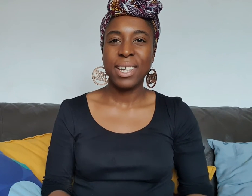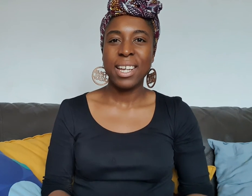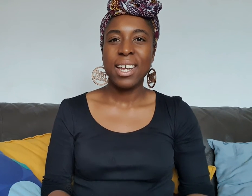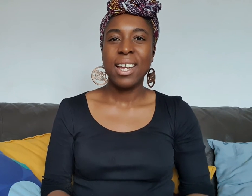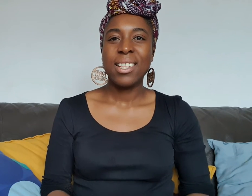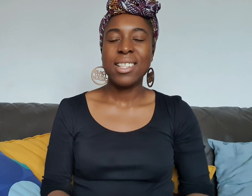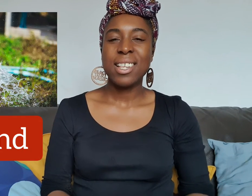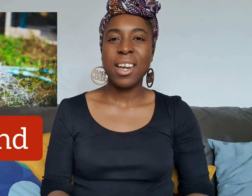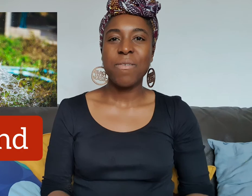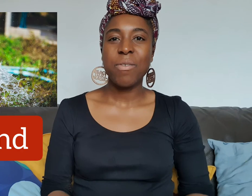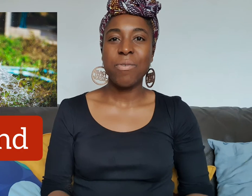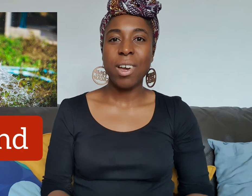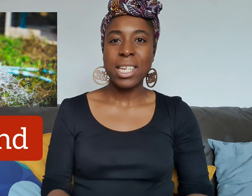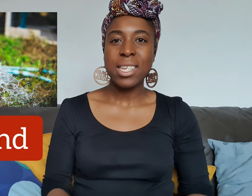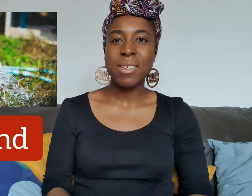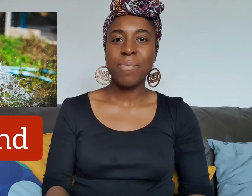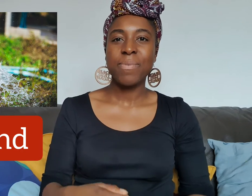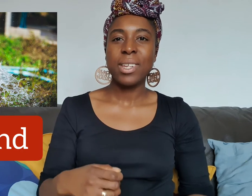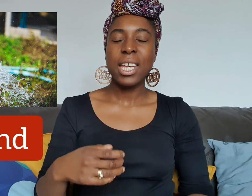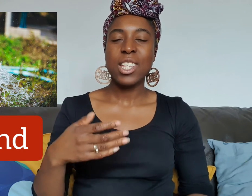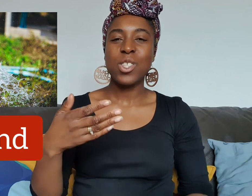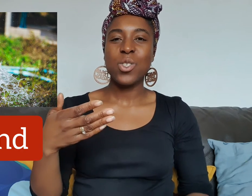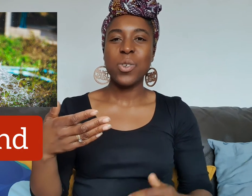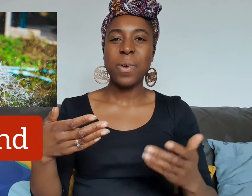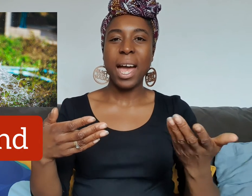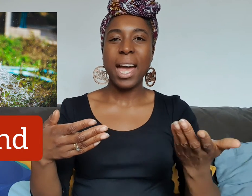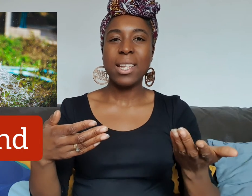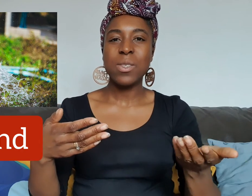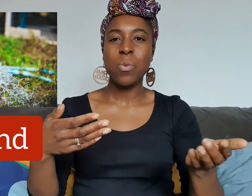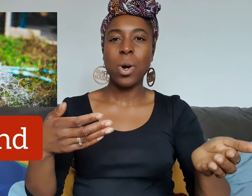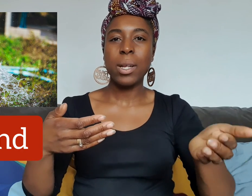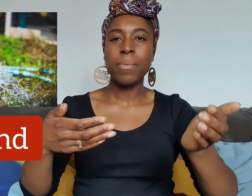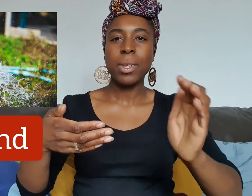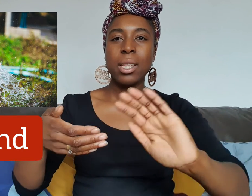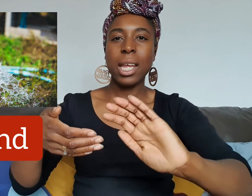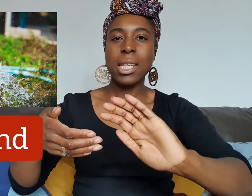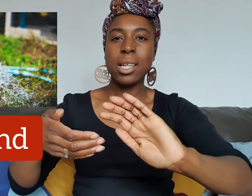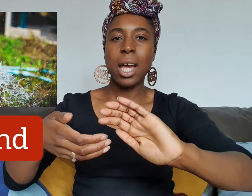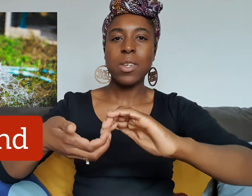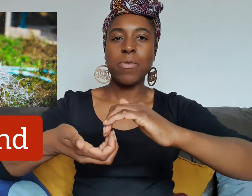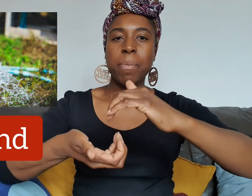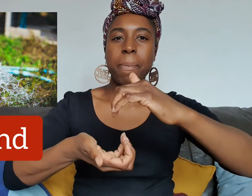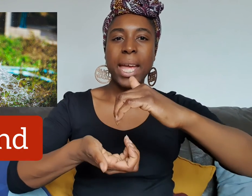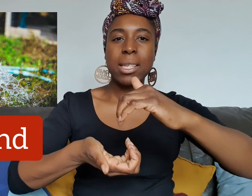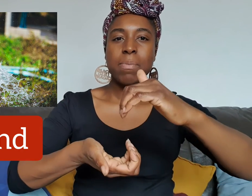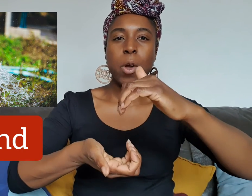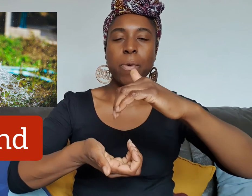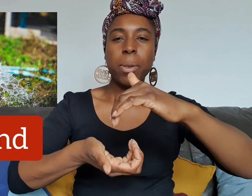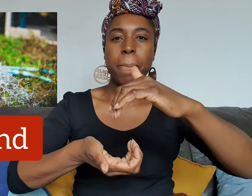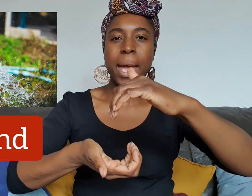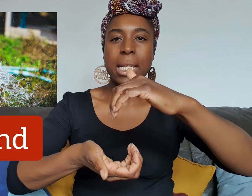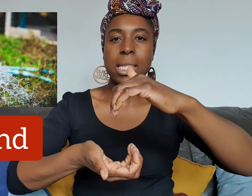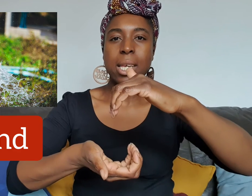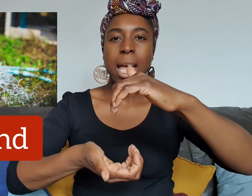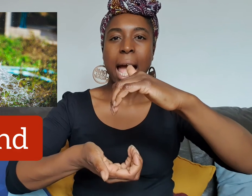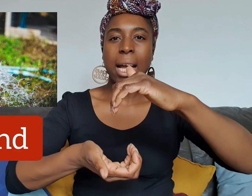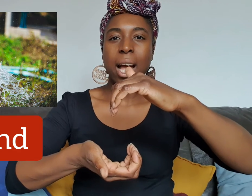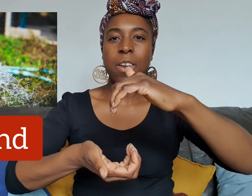The sign for friend is two hands. One that is kind of bent. Both of them bent and kind of